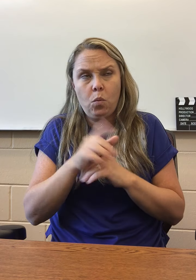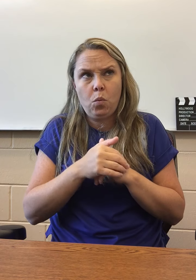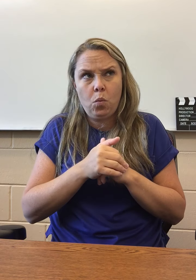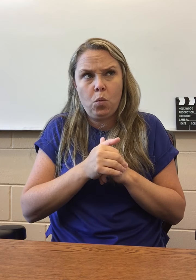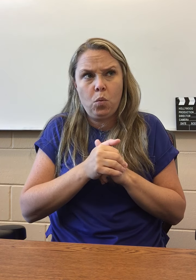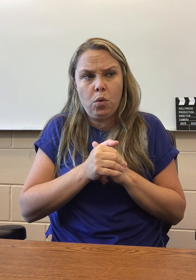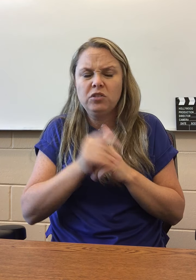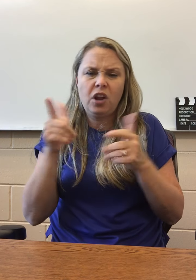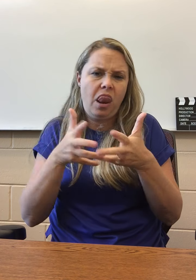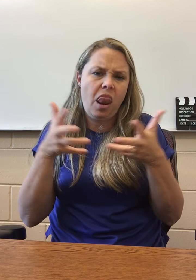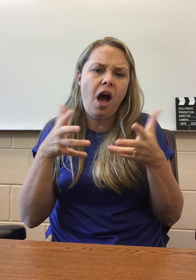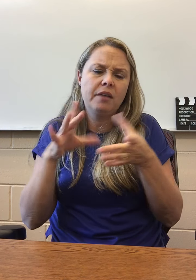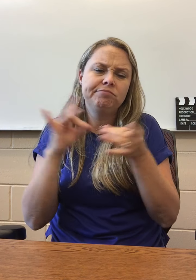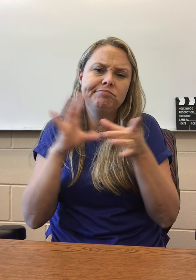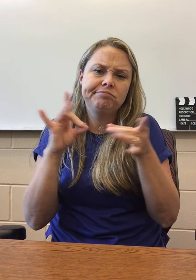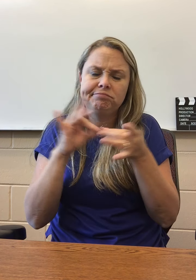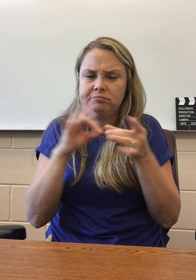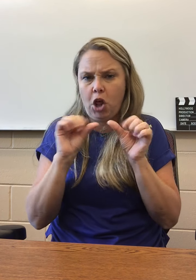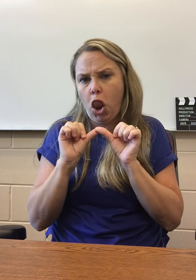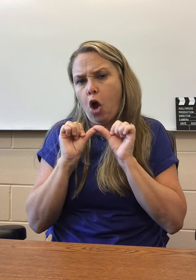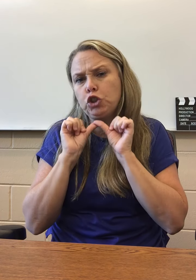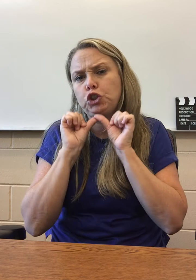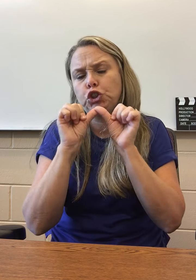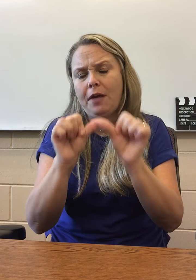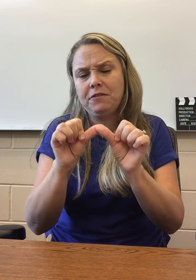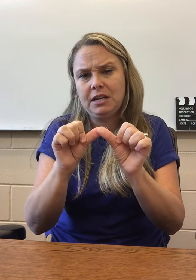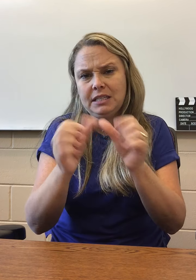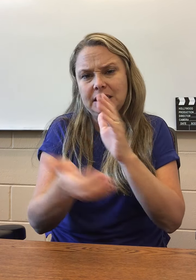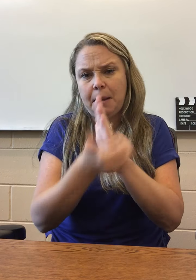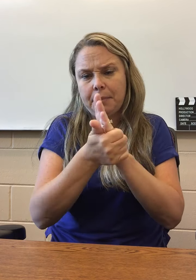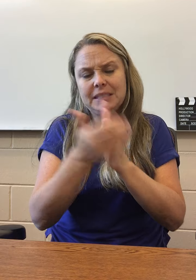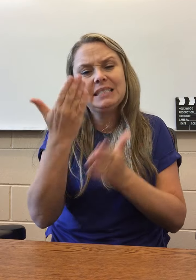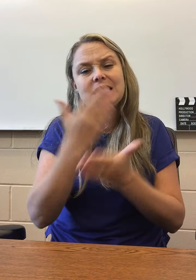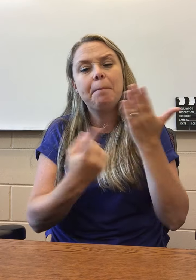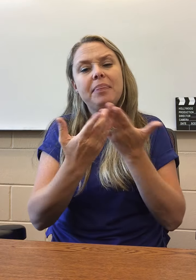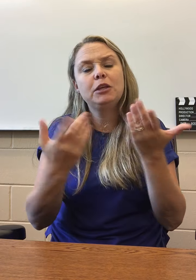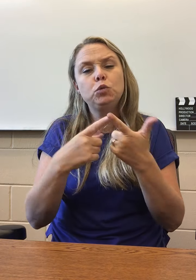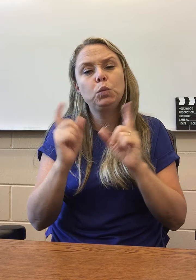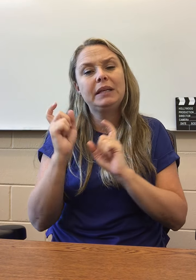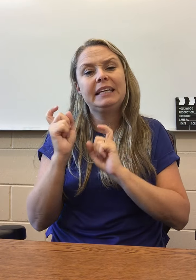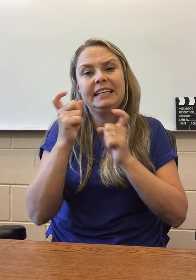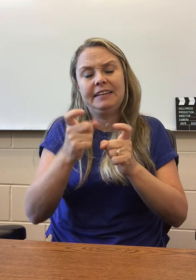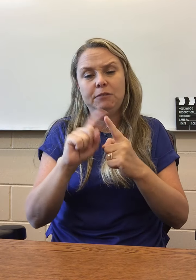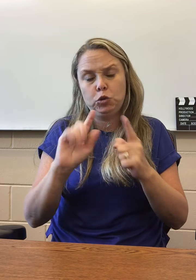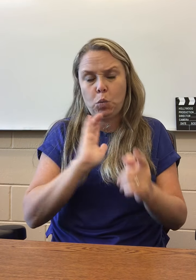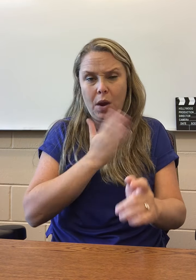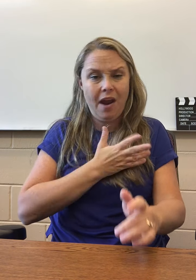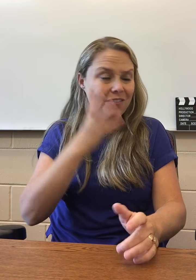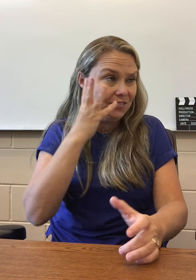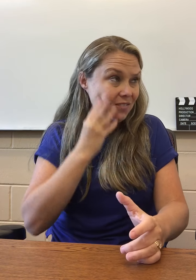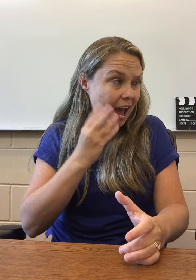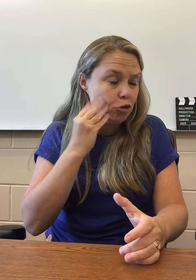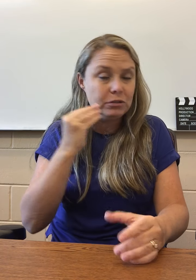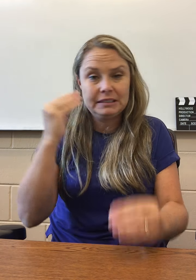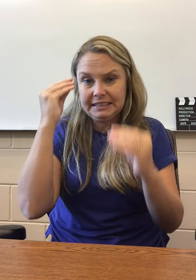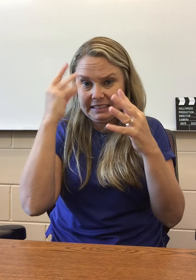there's a lot of talk about the longevity supplements you know something to give to to our veteran teachers so that they don't have